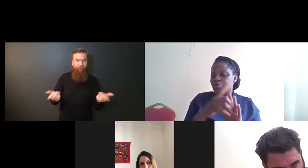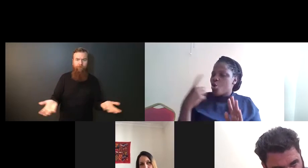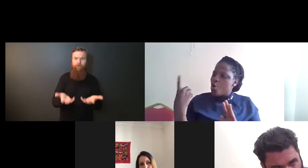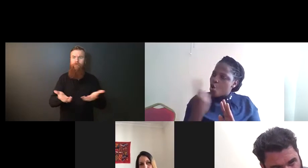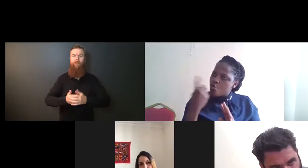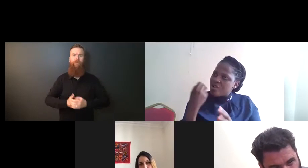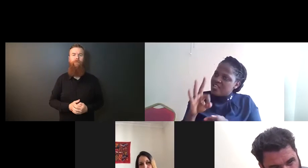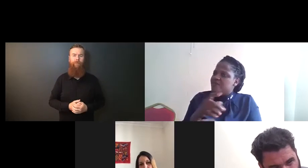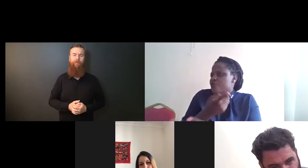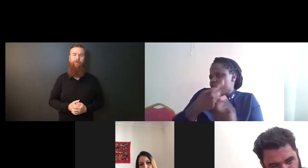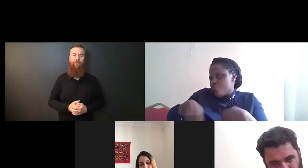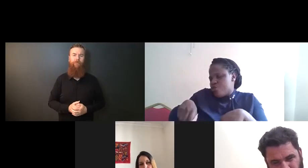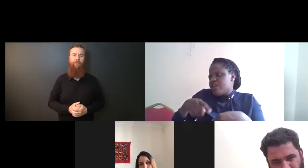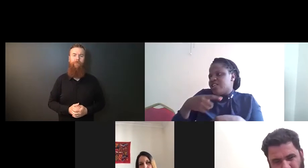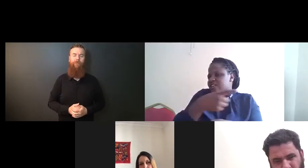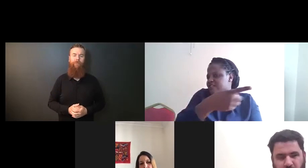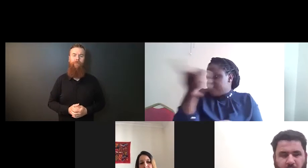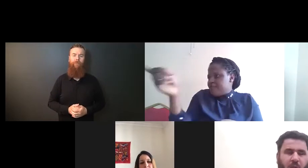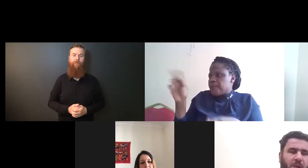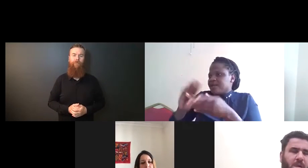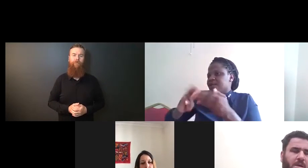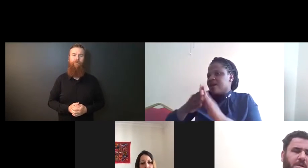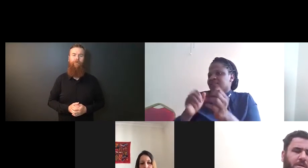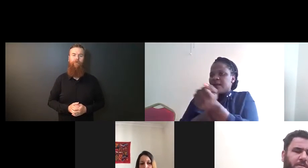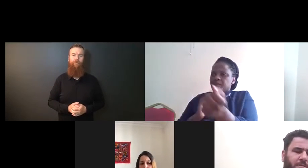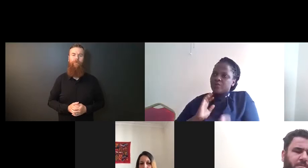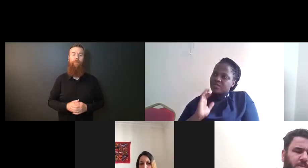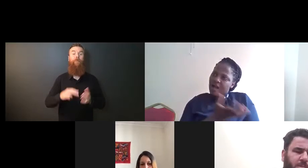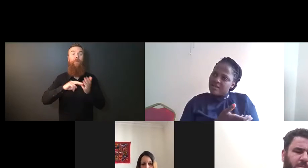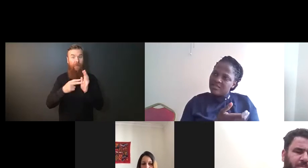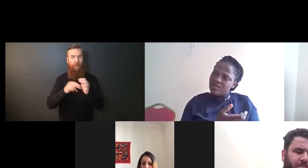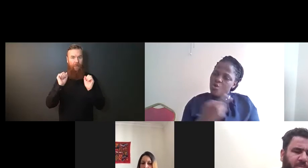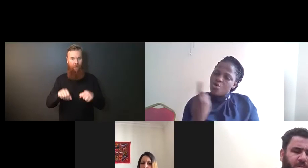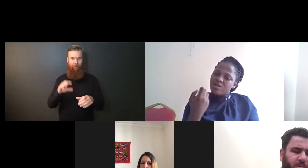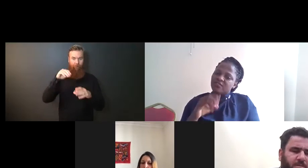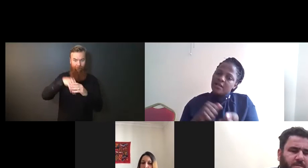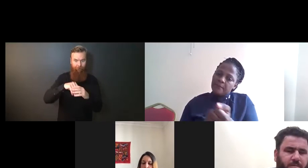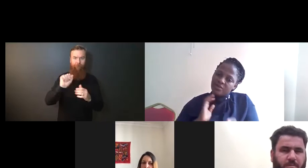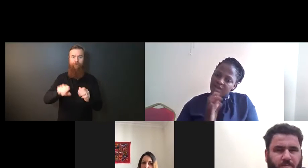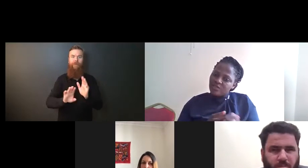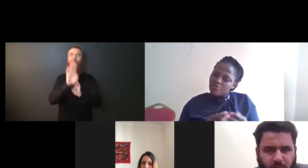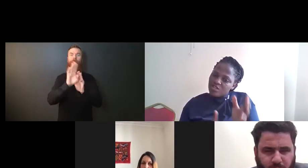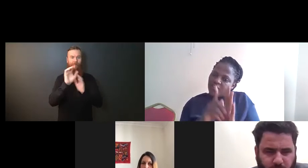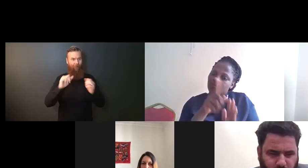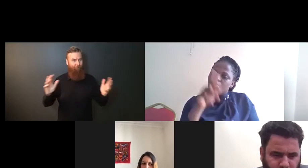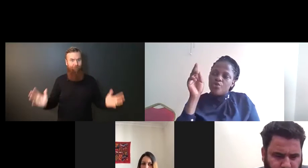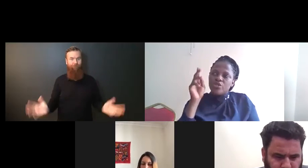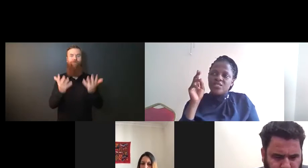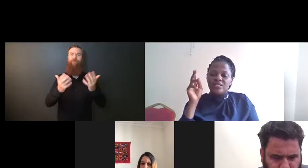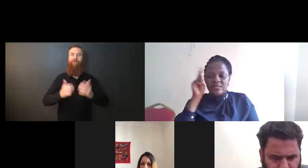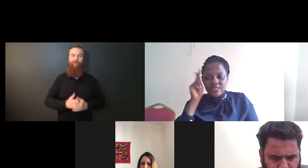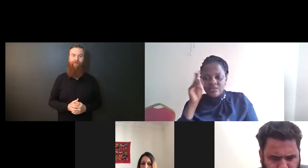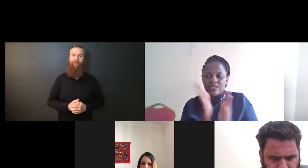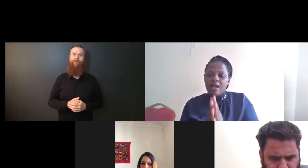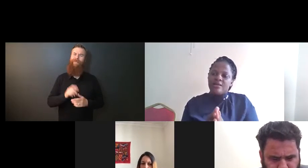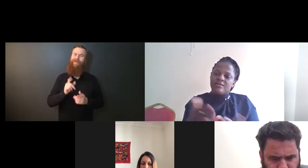to be put into development. So if partners do support us,